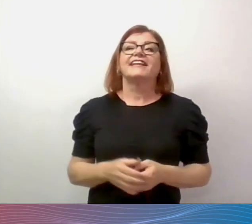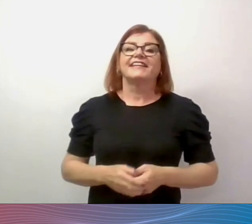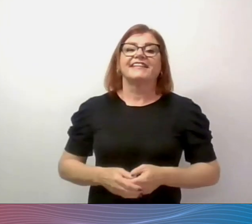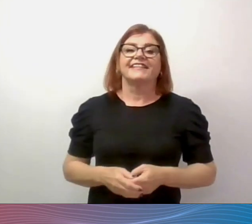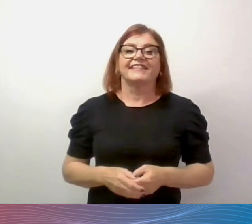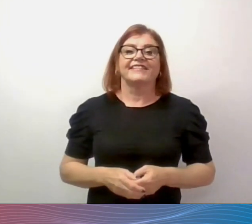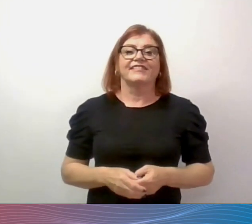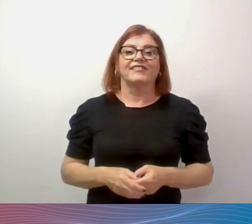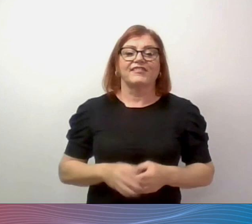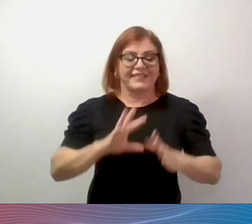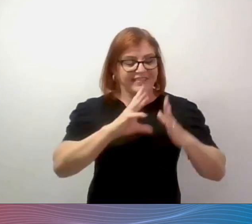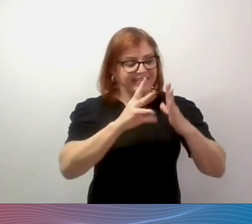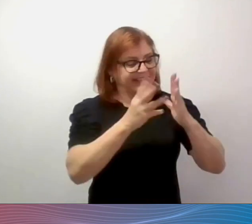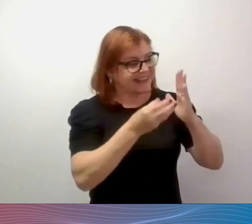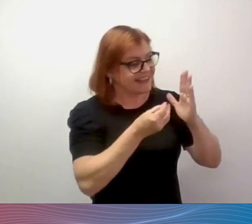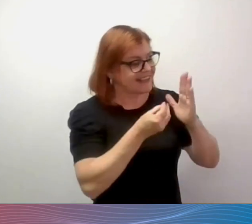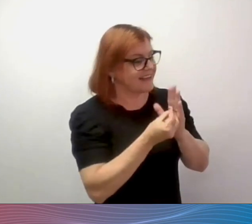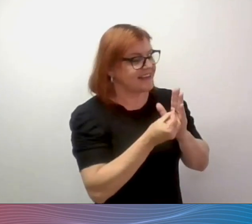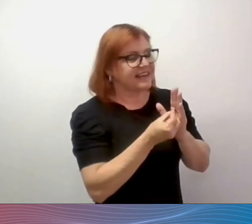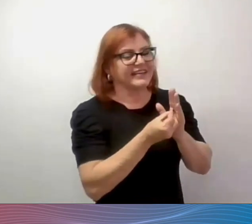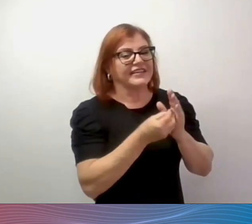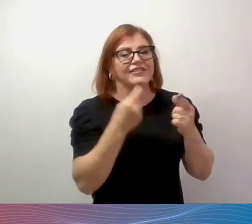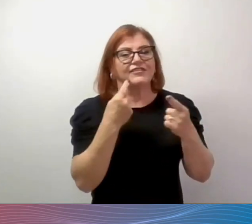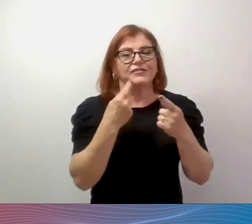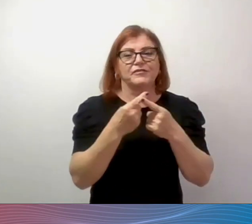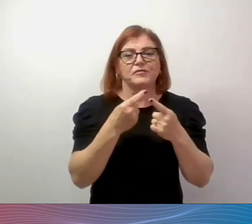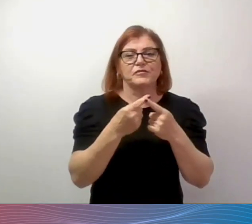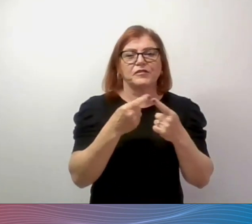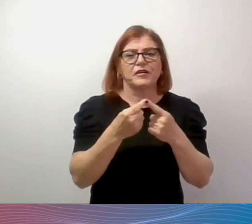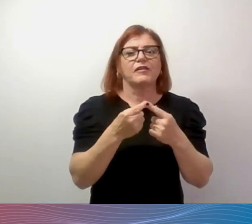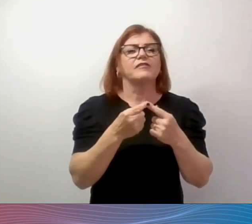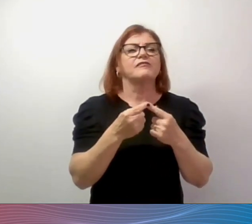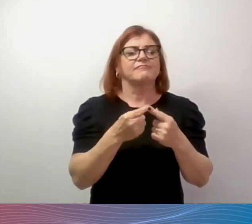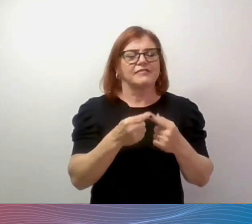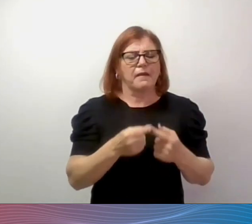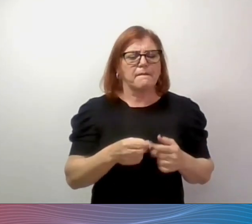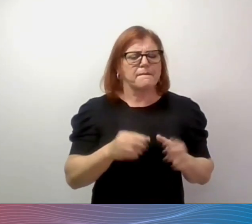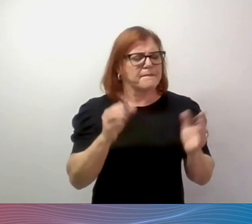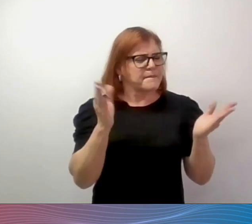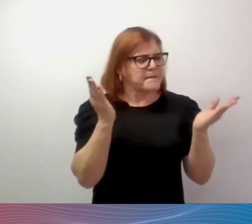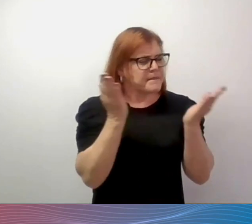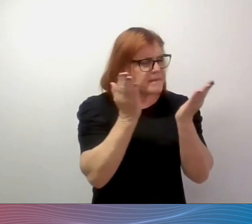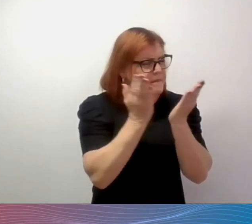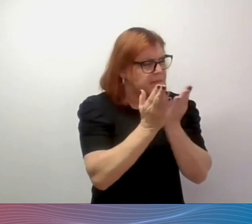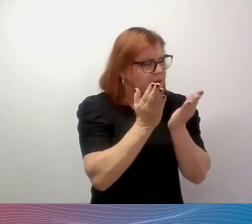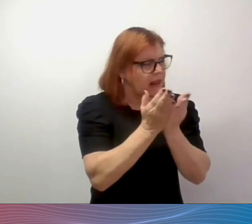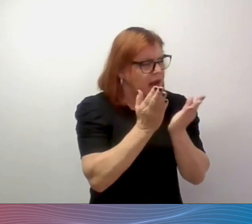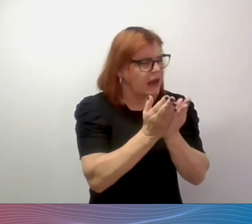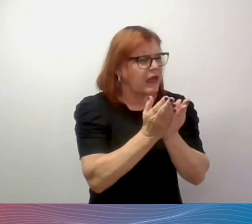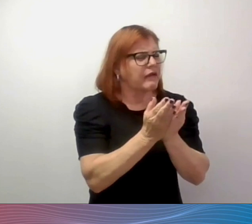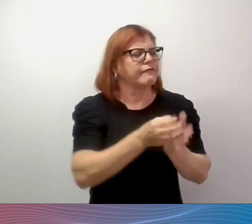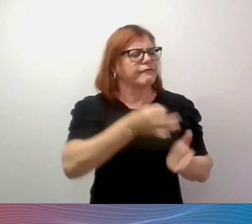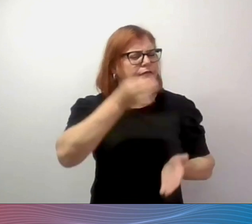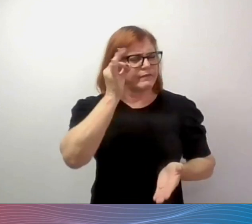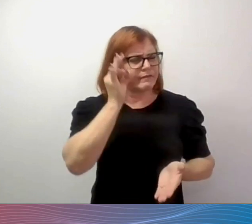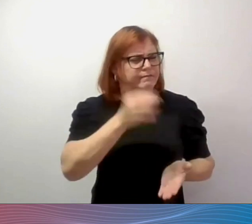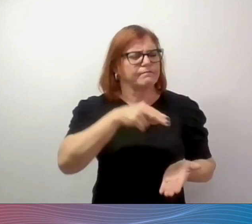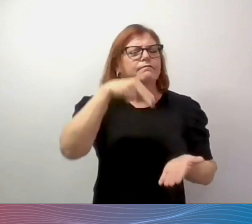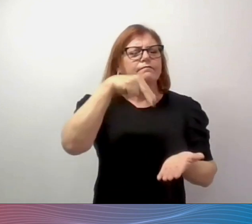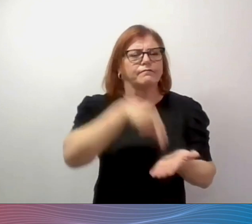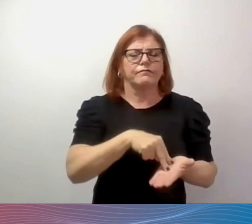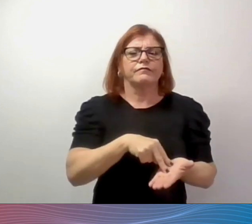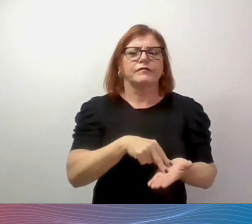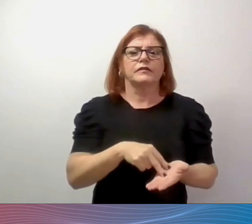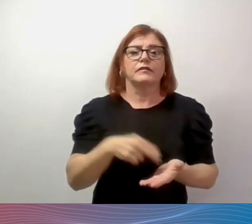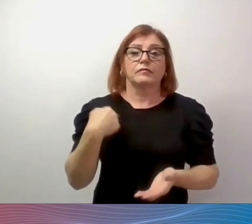church. Por causa da consistência da palavra e das nossas ações. Because of the consistency of the word and of our